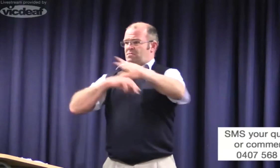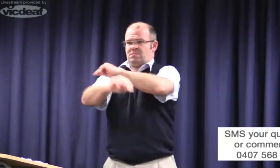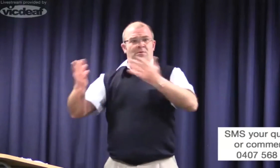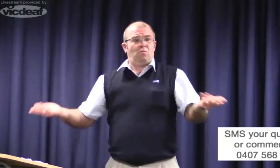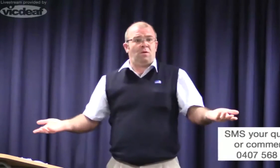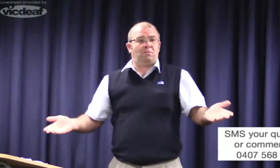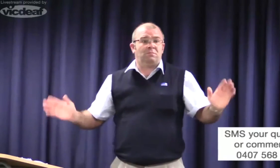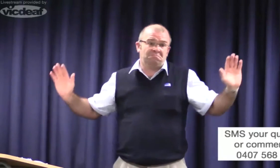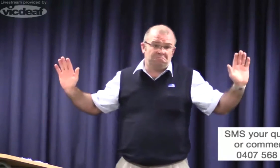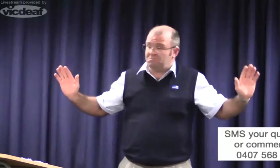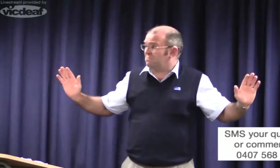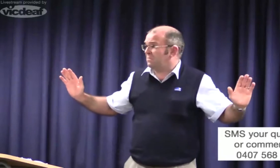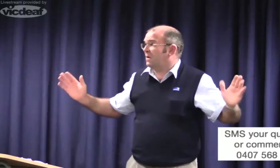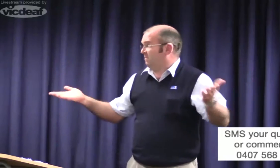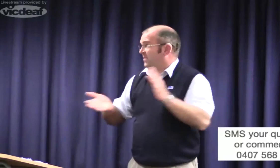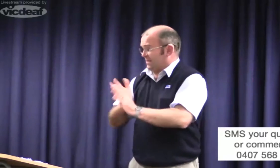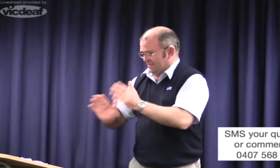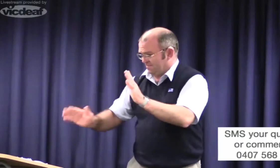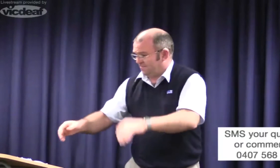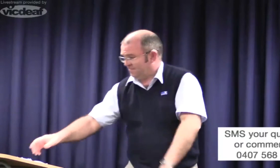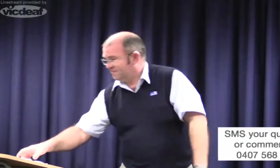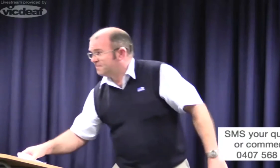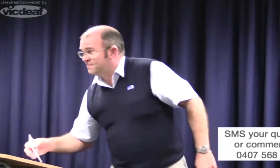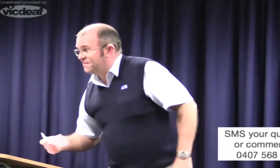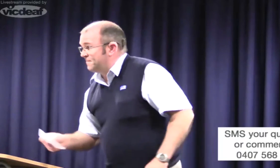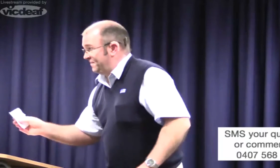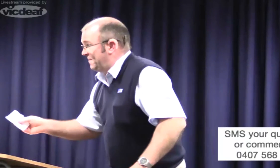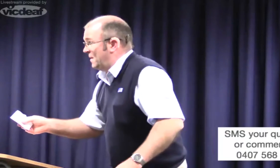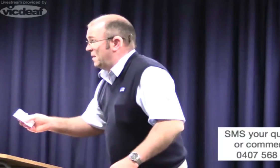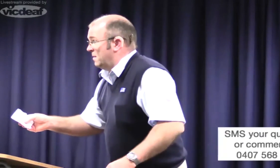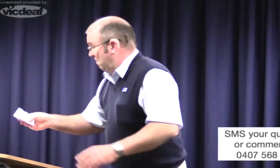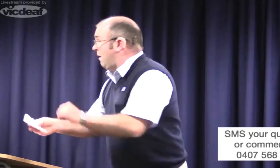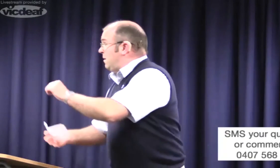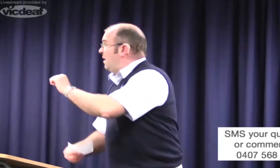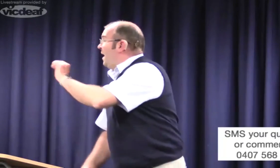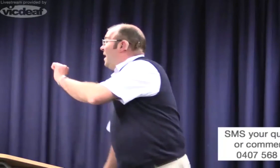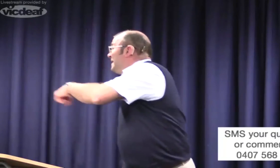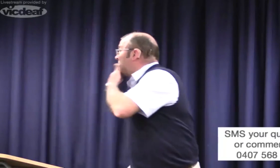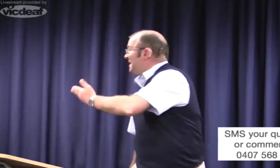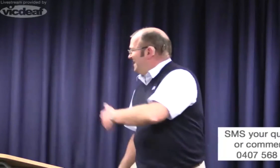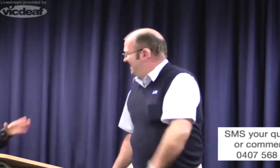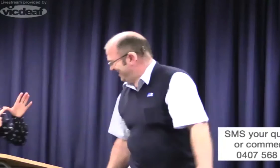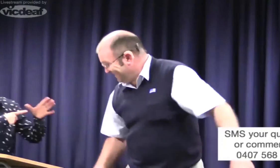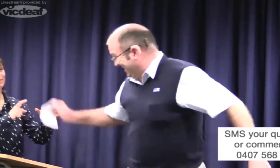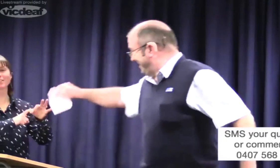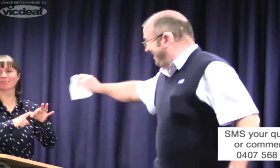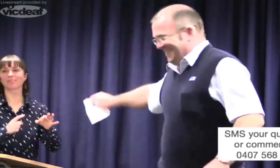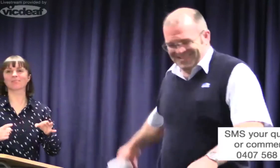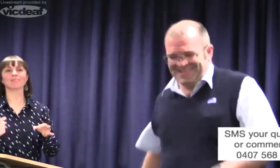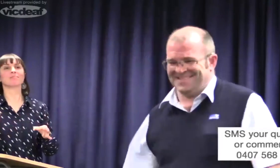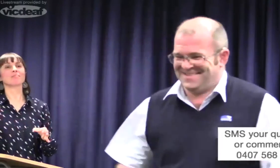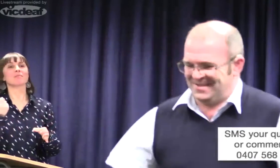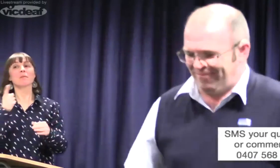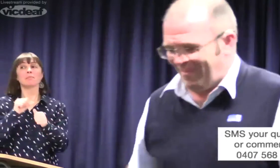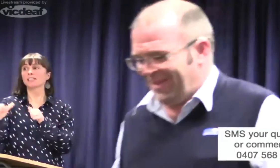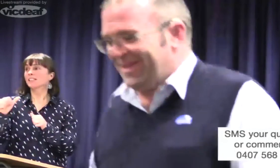interpreter error. I think NABS should give us weekly updates in a signed format to keep us abreast of what's going on with the changes.